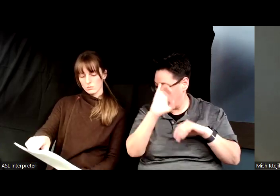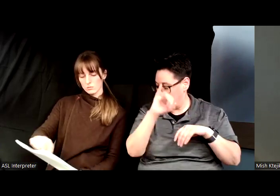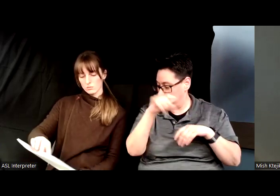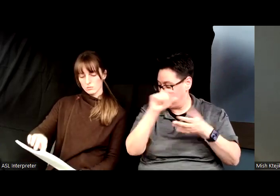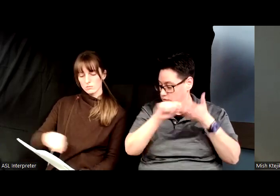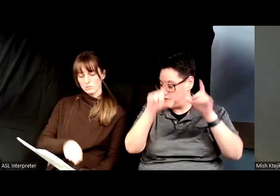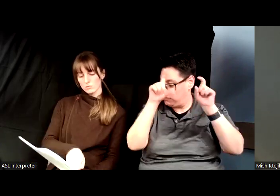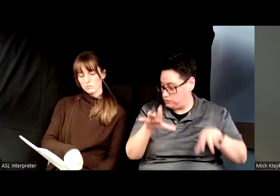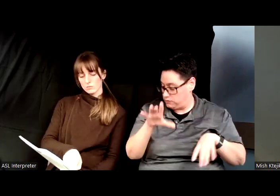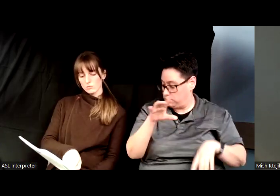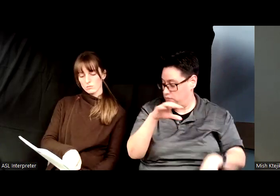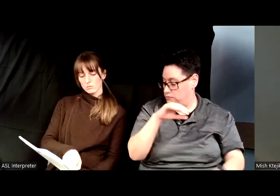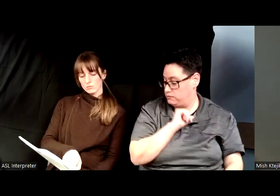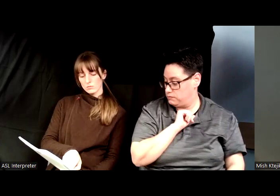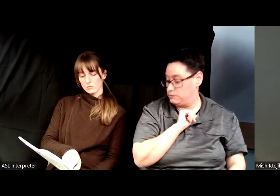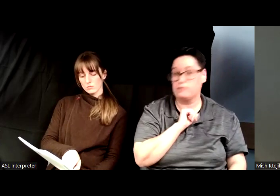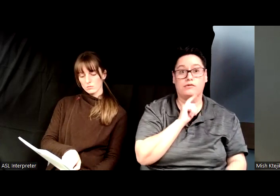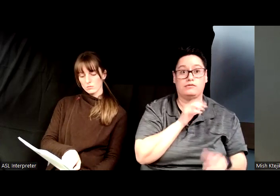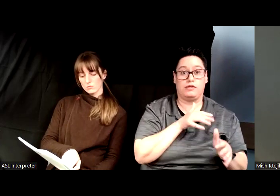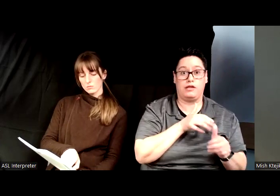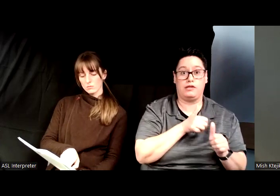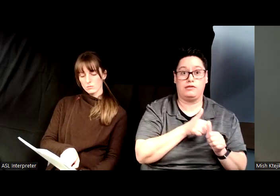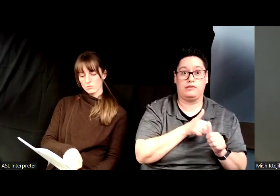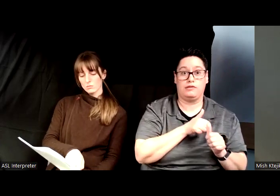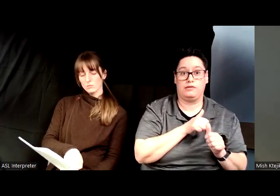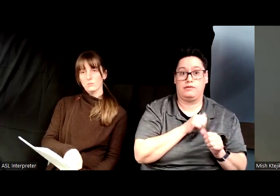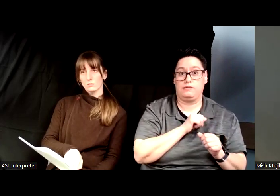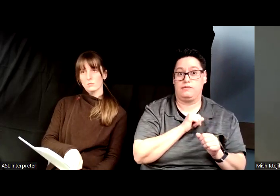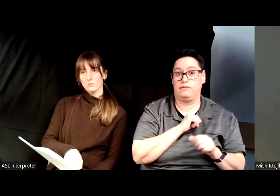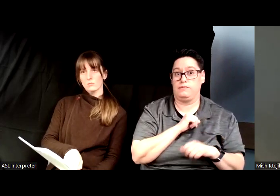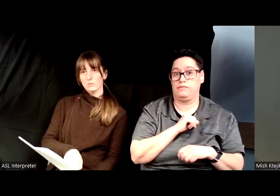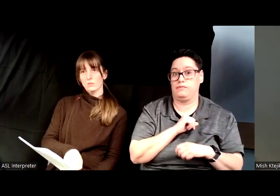training program. And they have to pass the EIPA and a written.